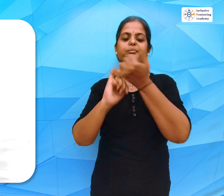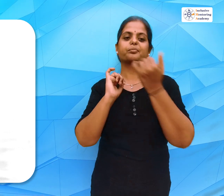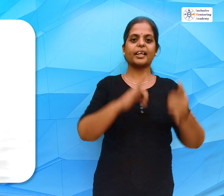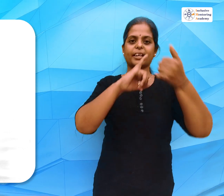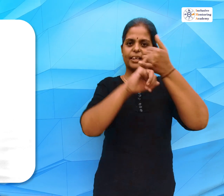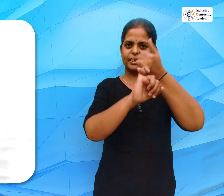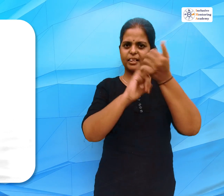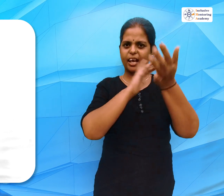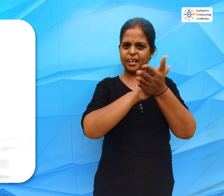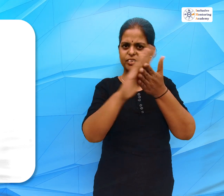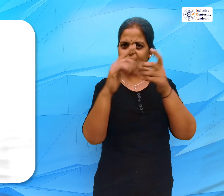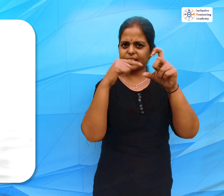She is.